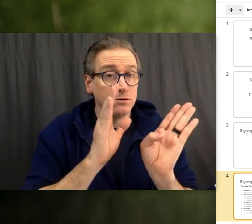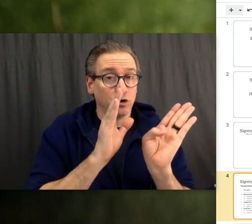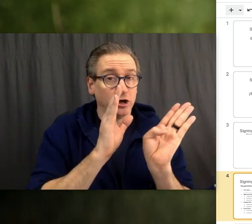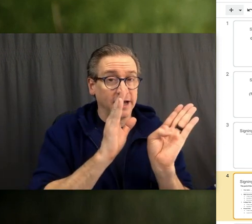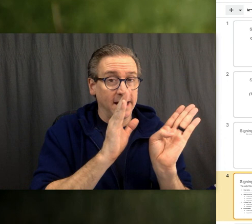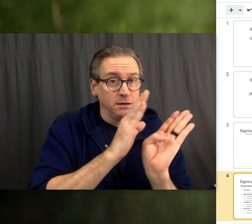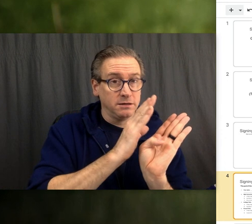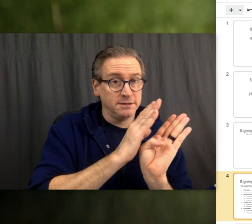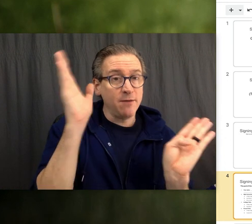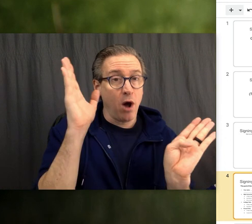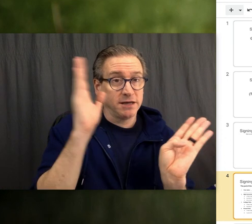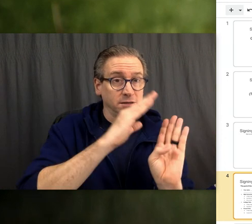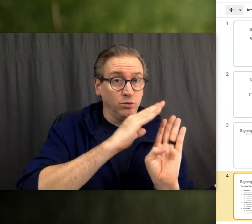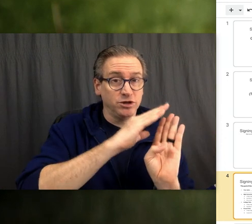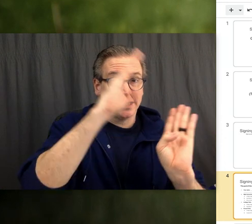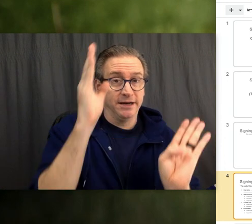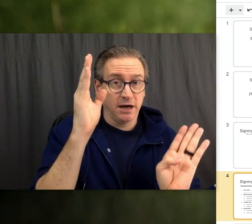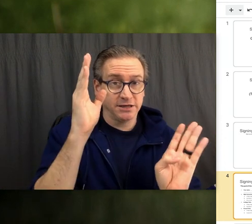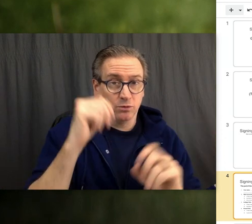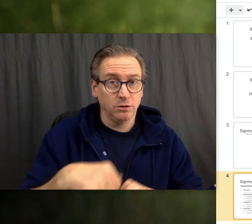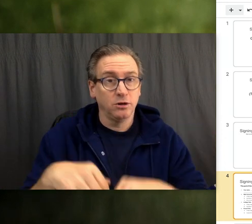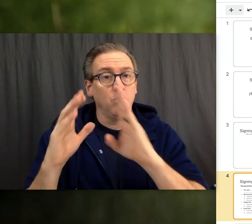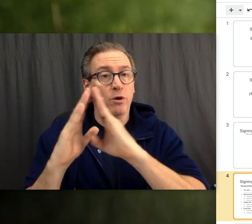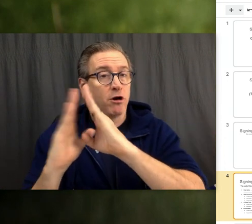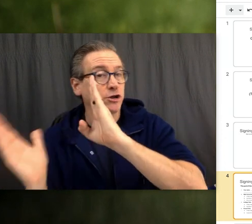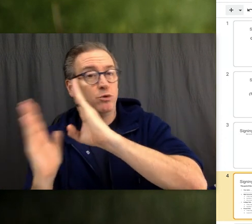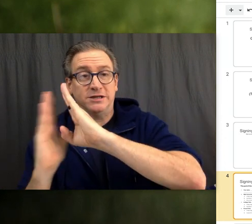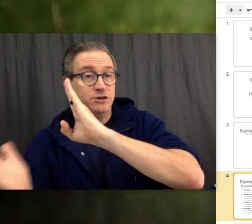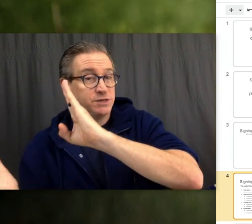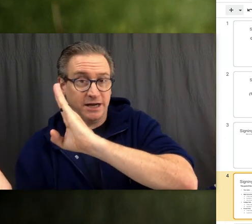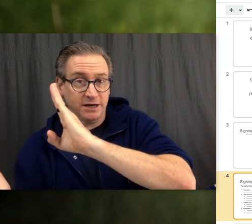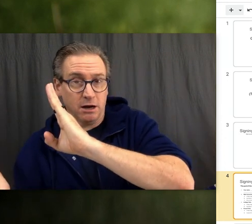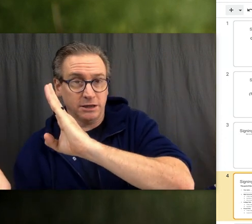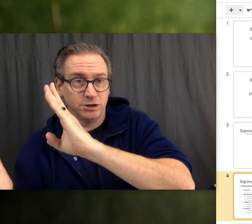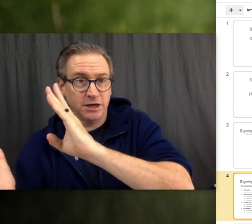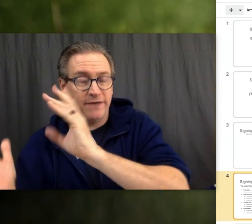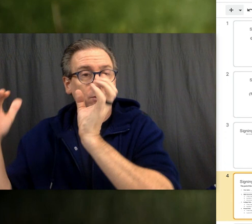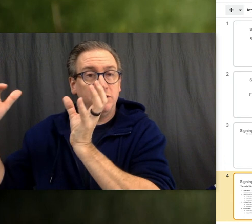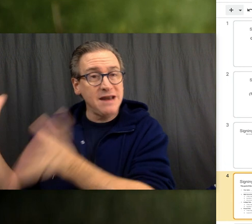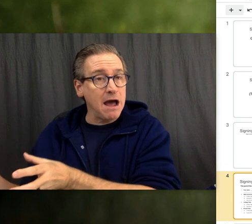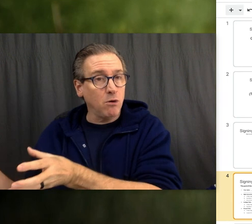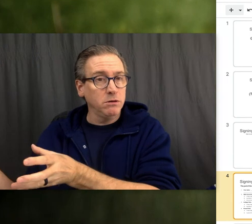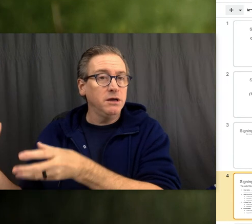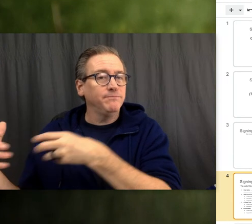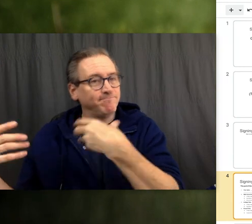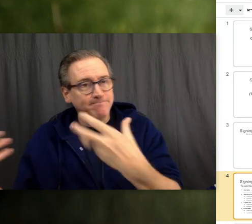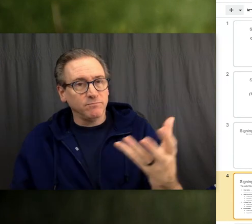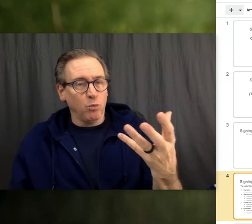Then we're going to look at time-wise. What did you study in high school? What are you or did you study in college? And then